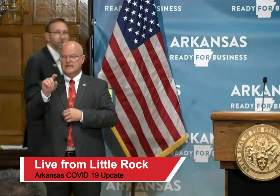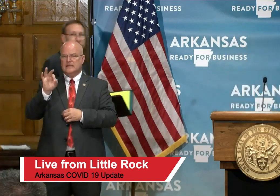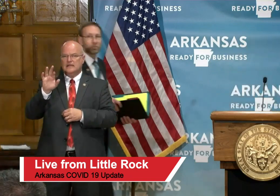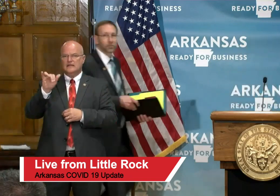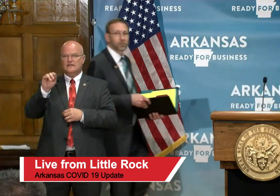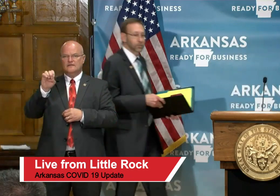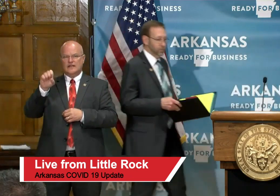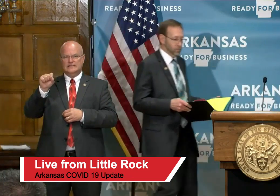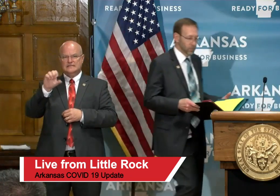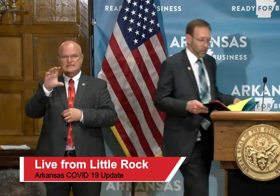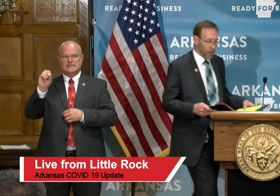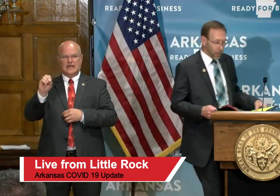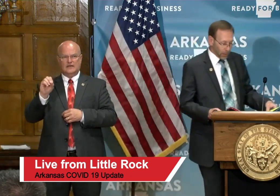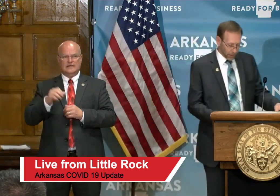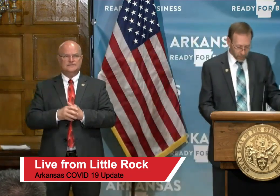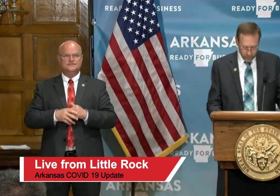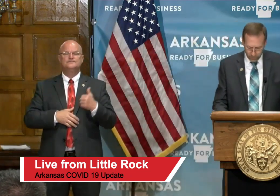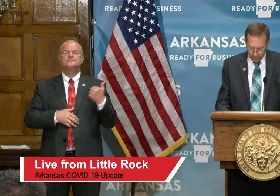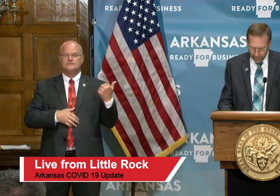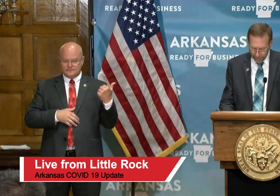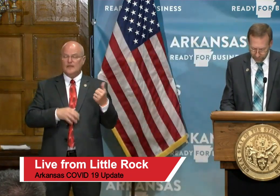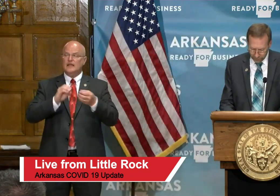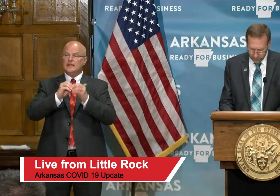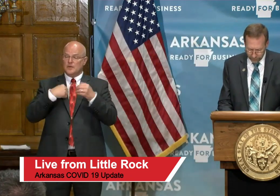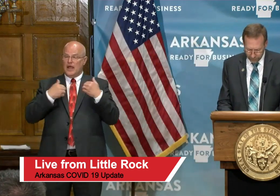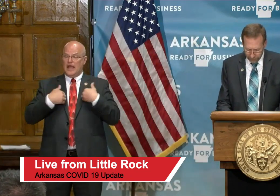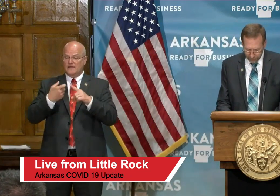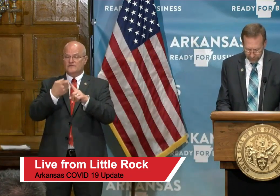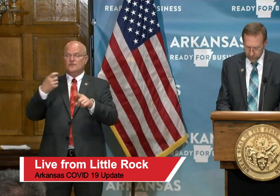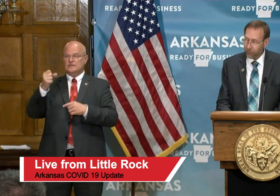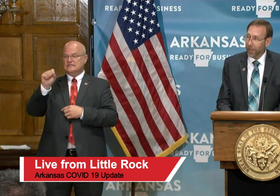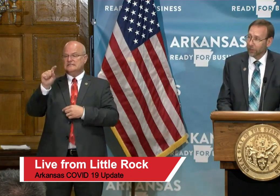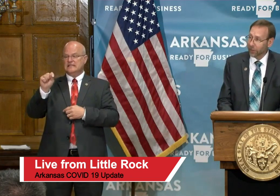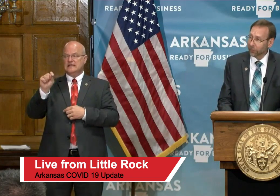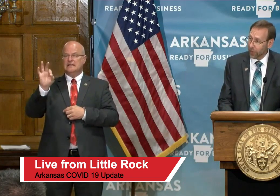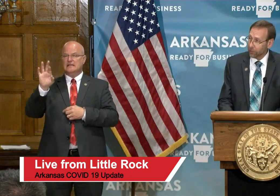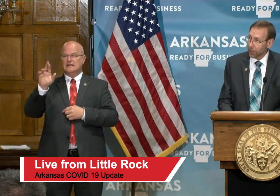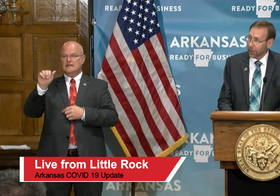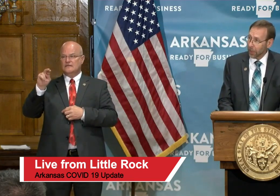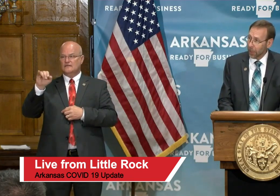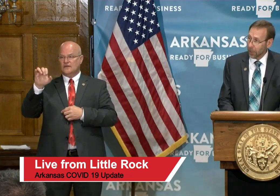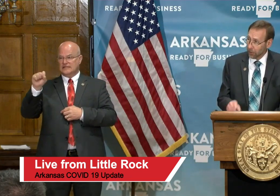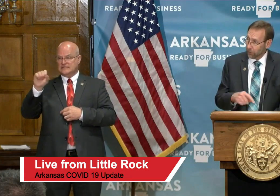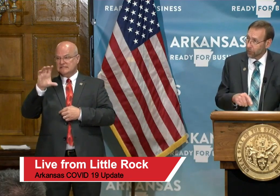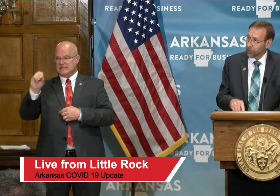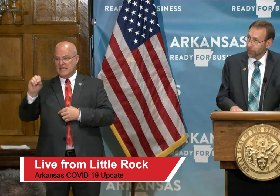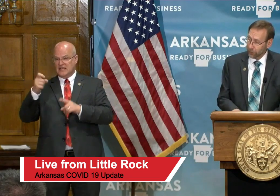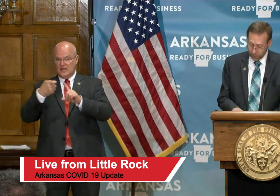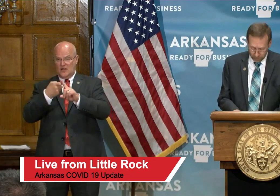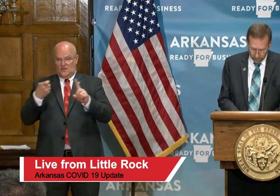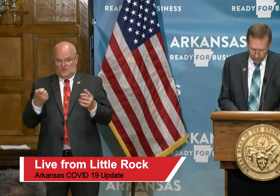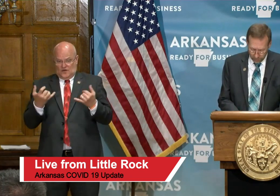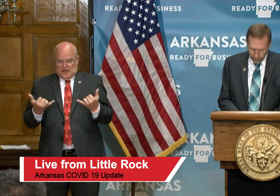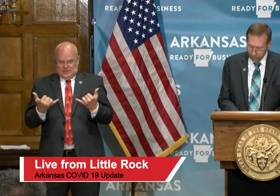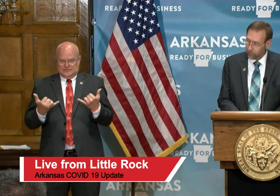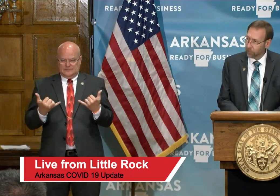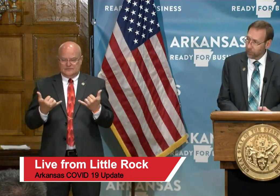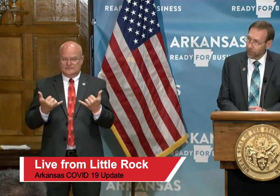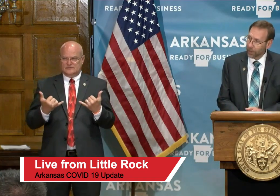Francis County on those numbers we got today? Yeah, the number I have for St. Francis County from this,